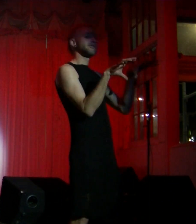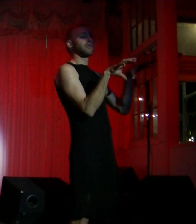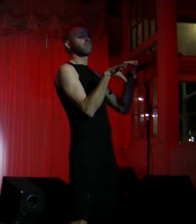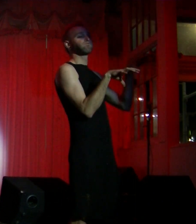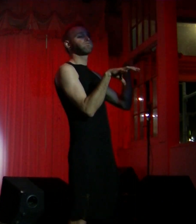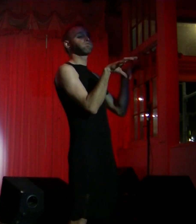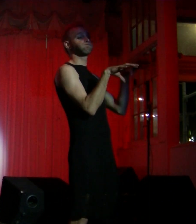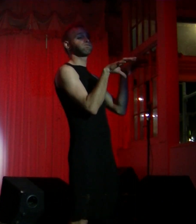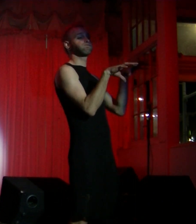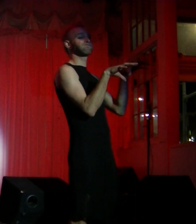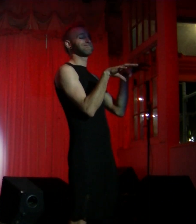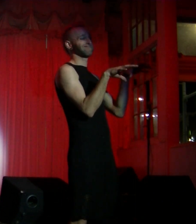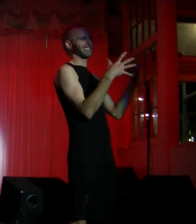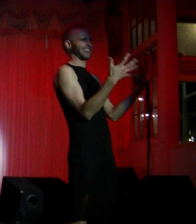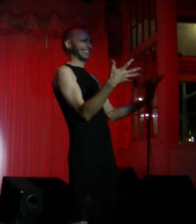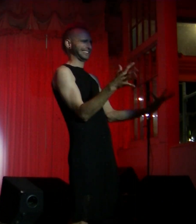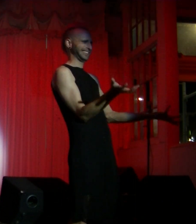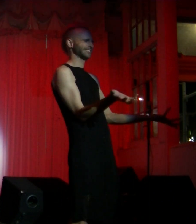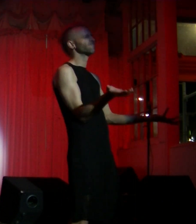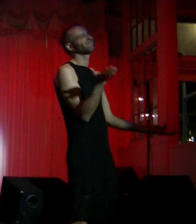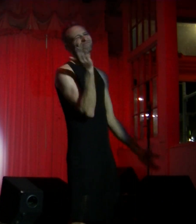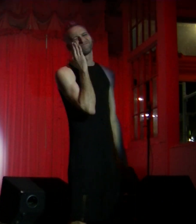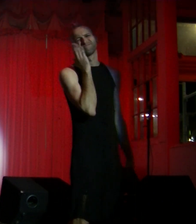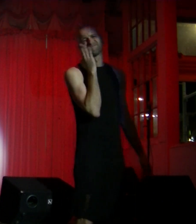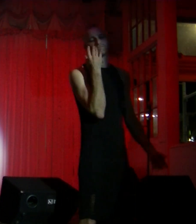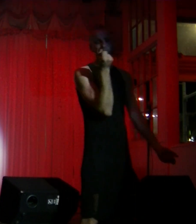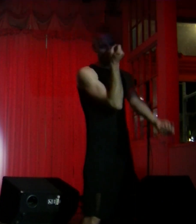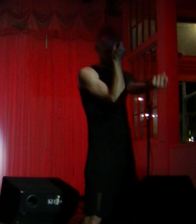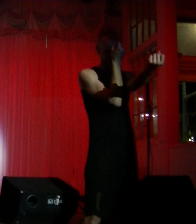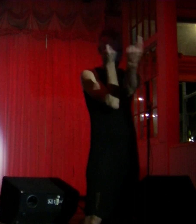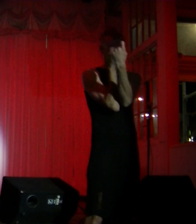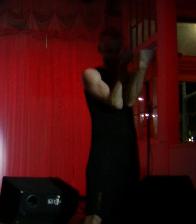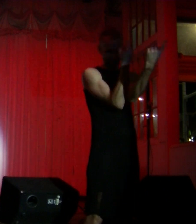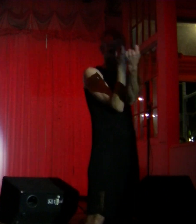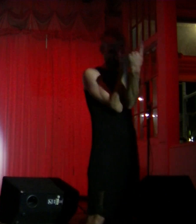but you know, nothing more. You know, like, I know, we understand.